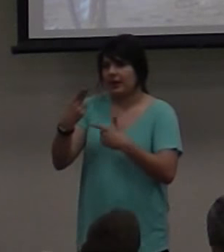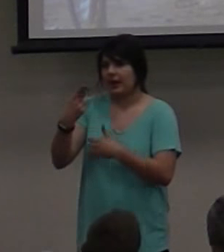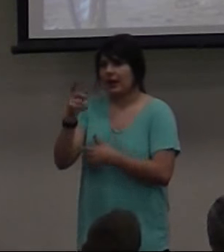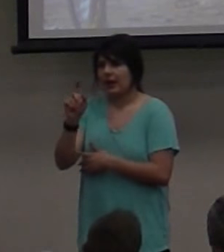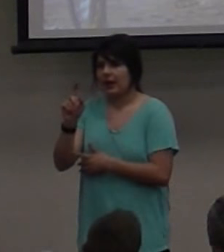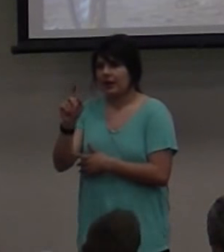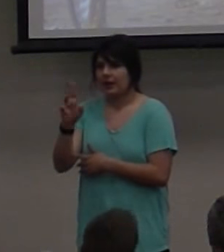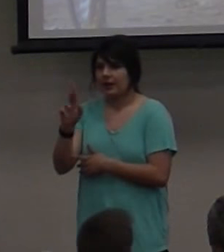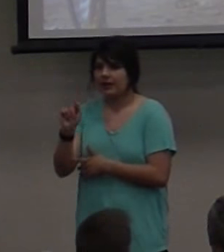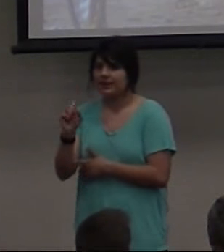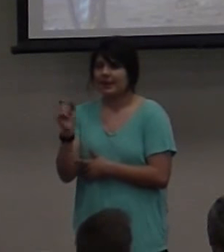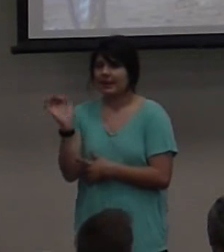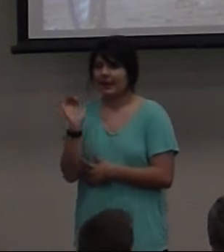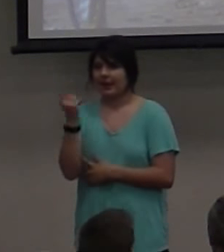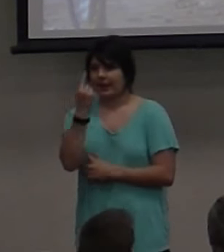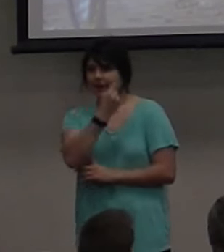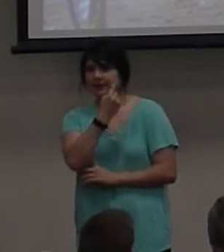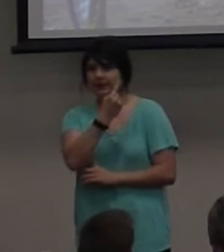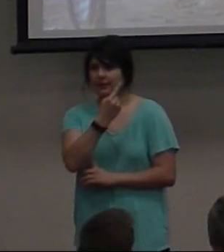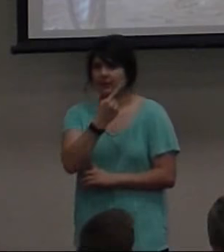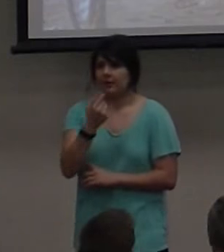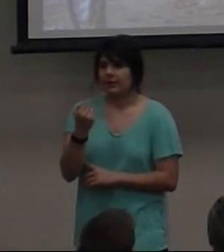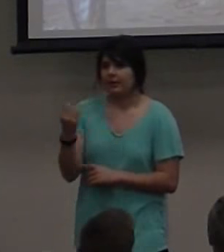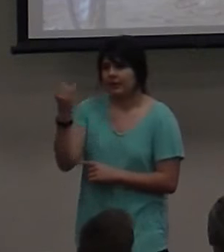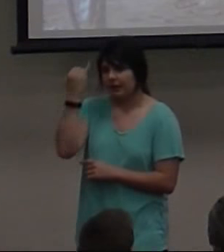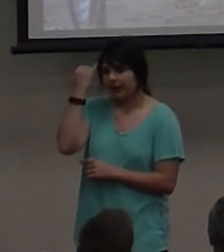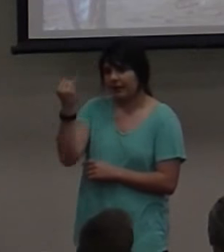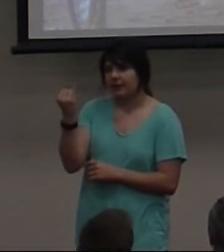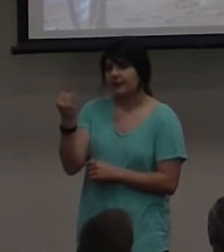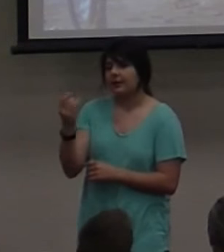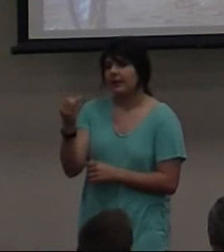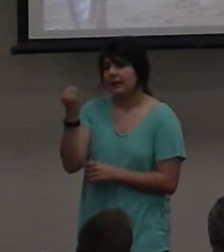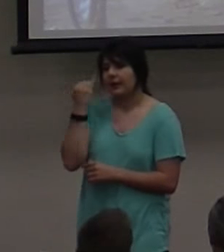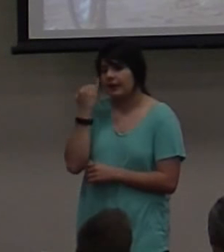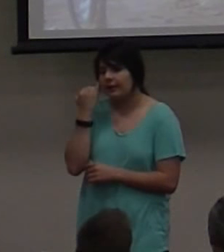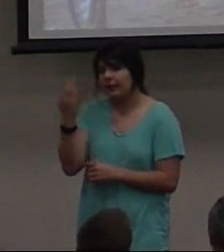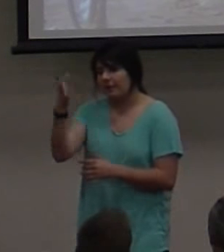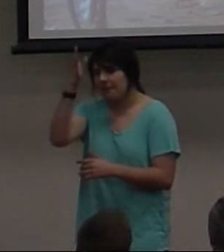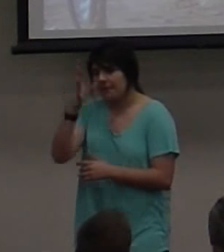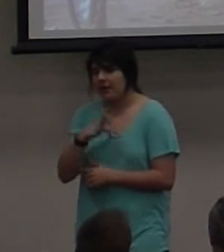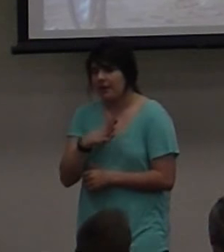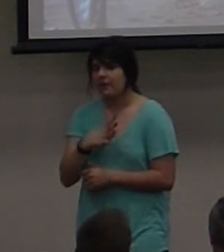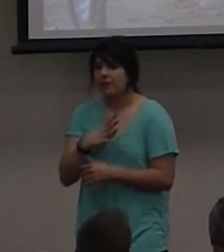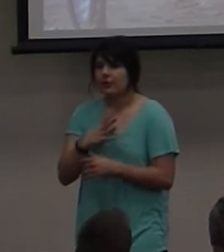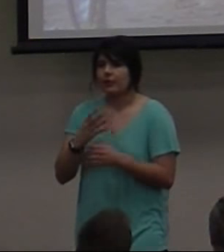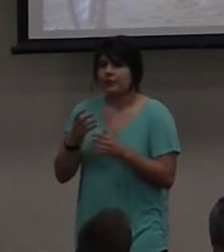was if a man was a polygamist, then he'd have a hut for each wife.